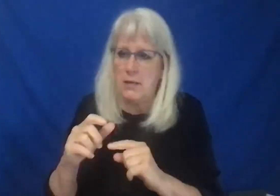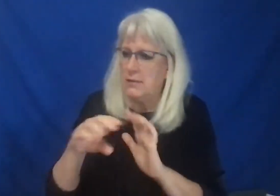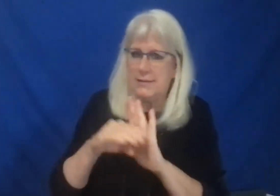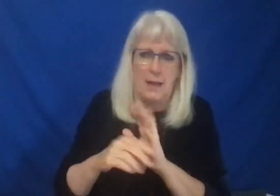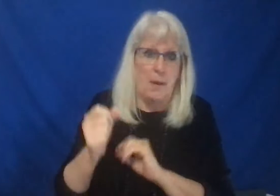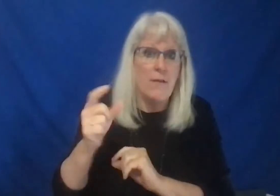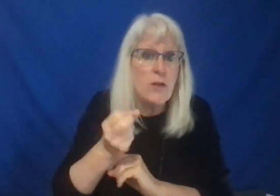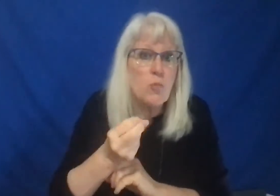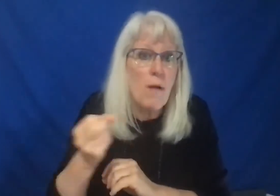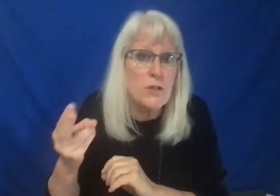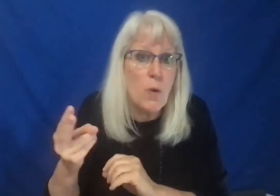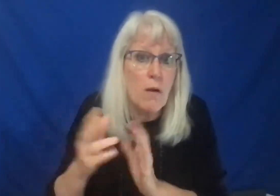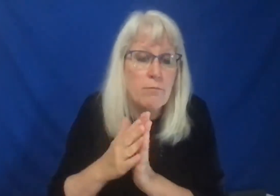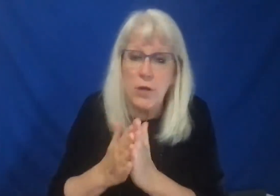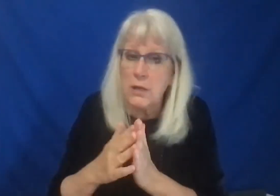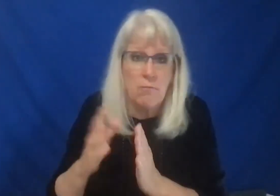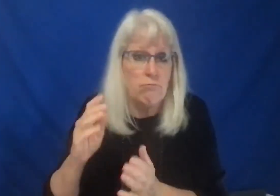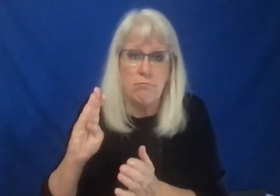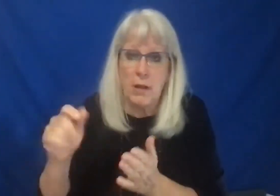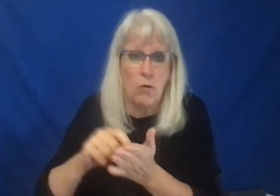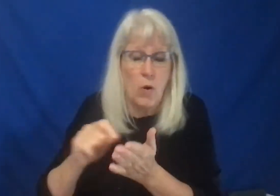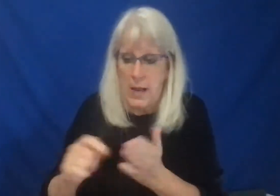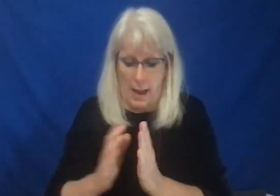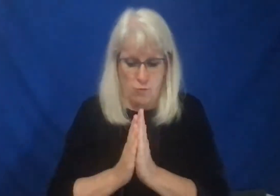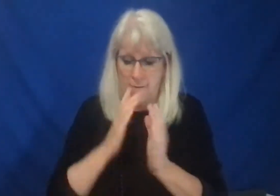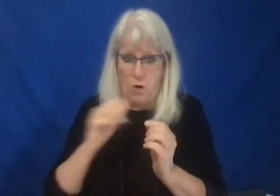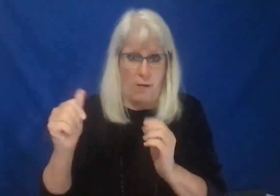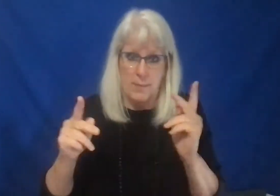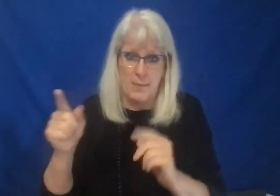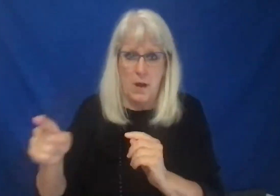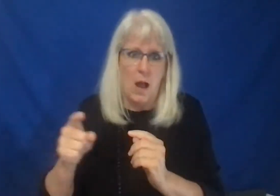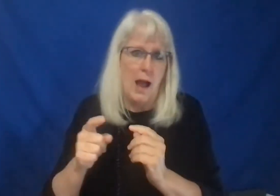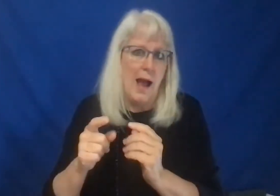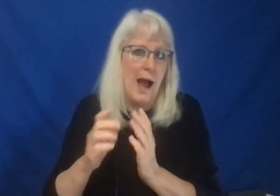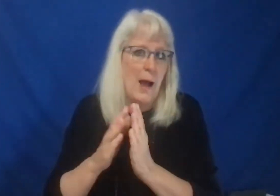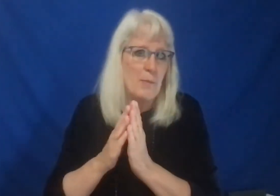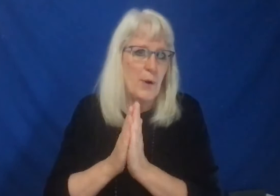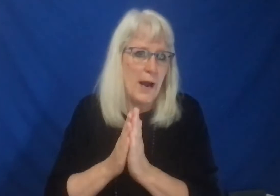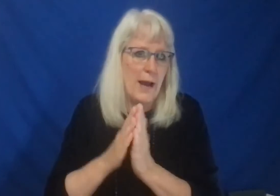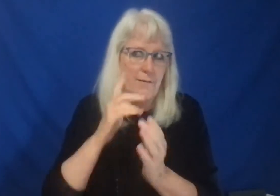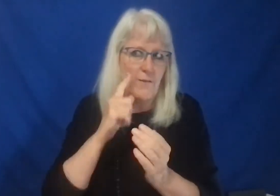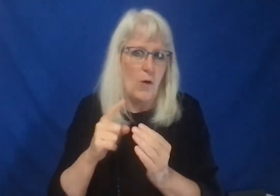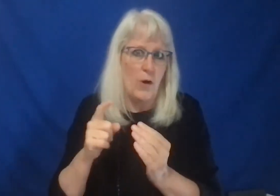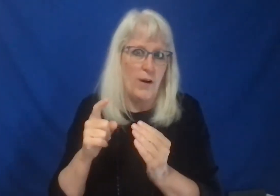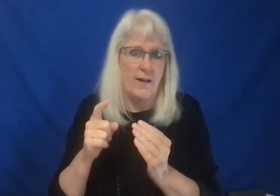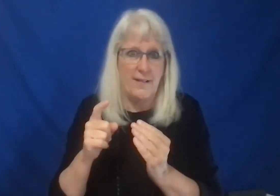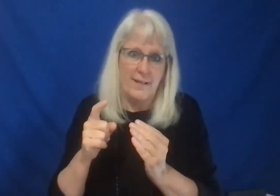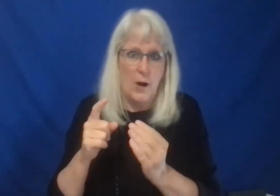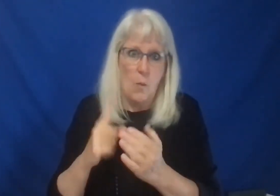12 that when I pray for other people, I may have all the best intentions, but I'm still praying my will